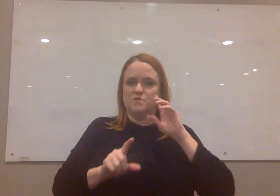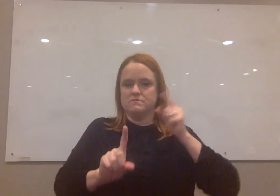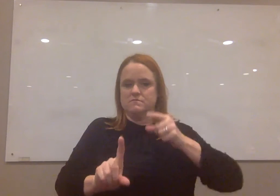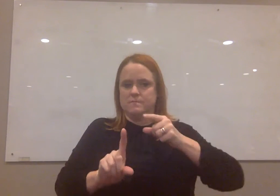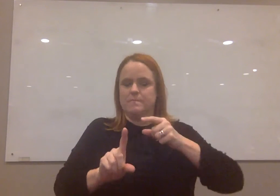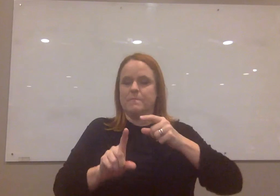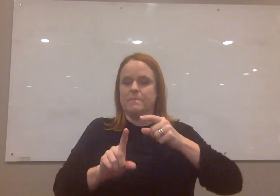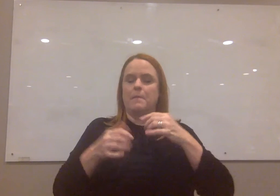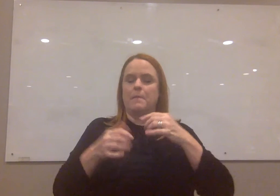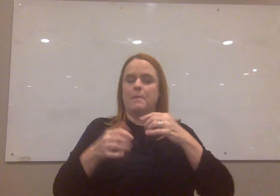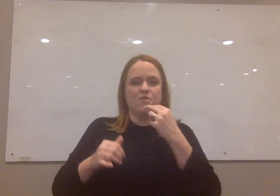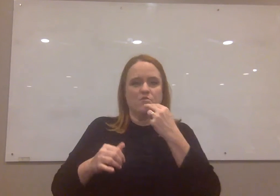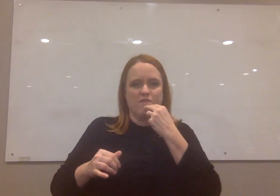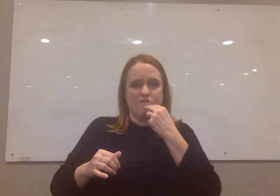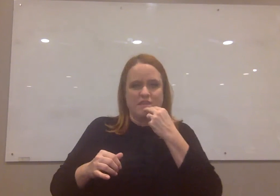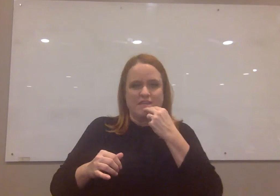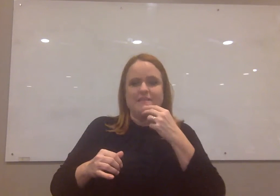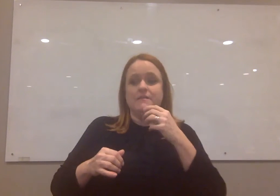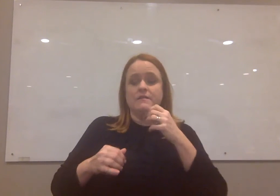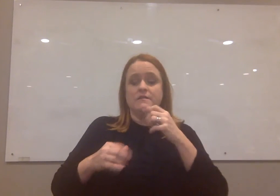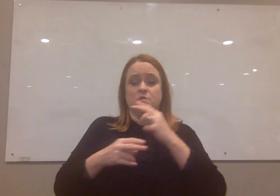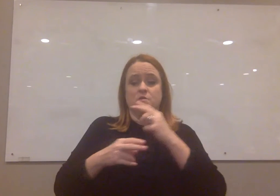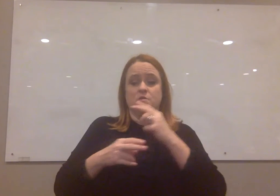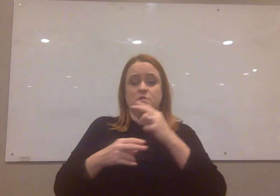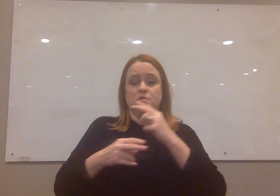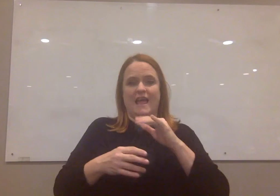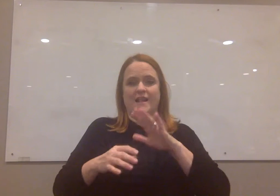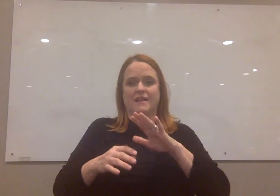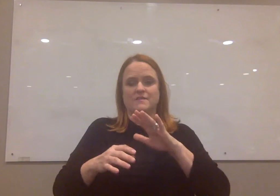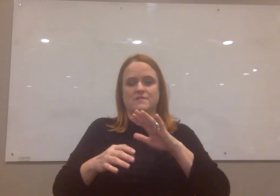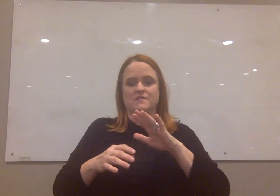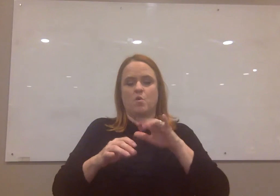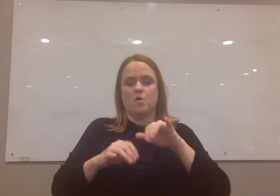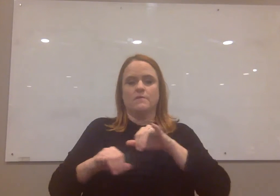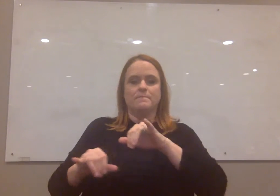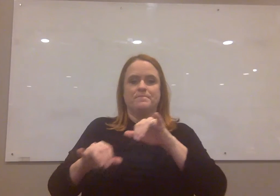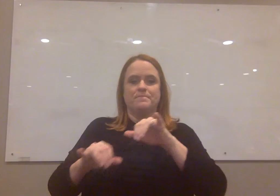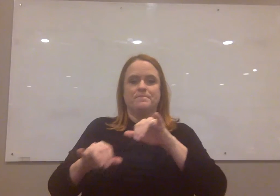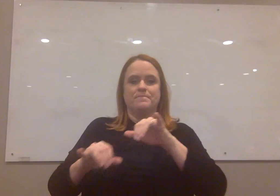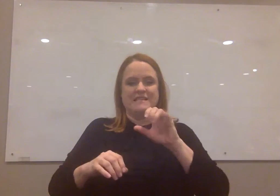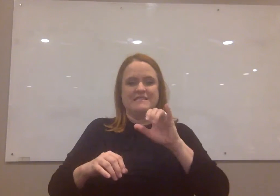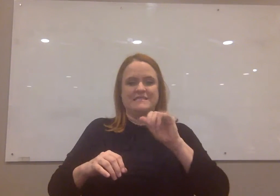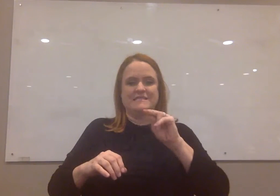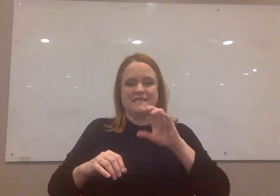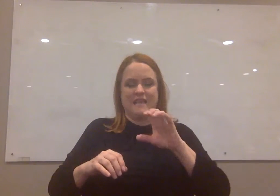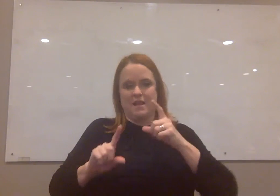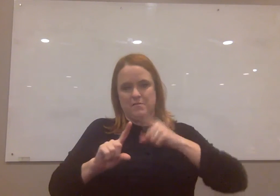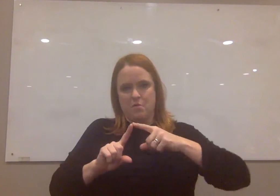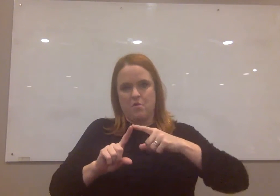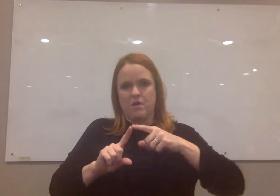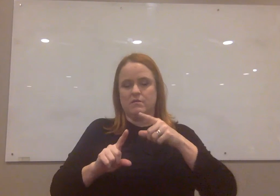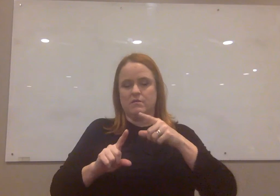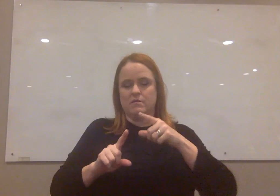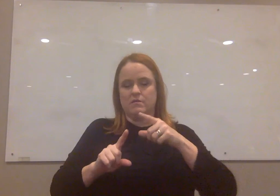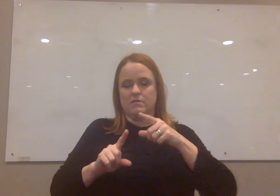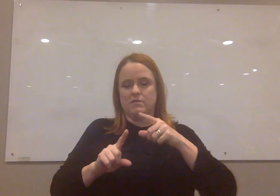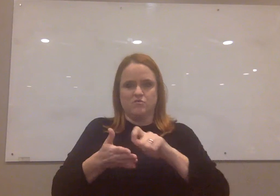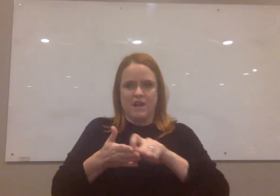use that as your synchronization point, and you basically get a token, so therefore you can write, right? And so you're accessing data